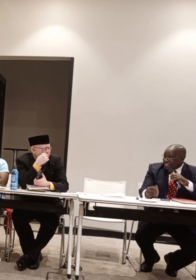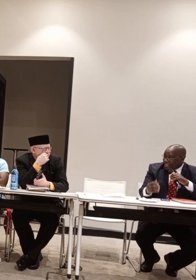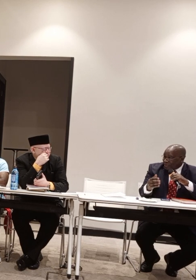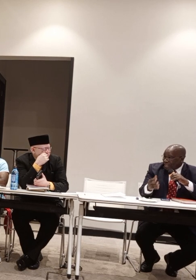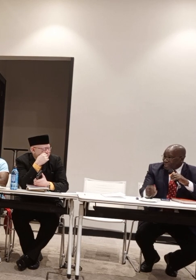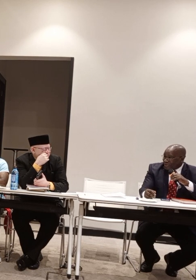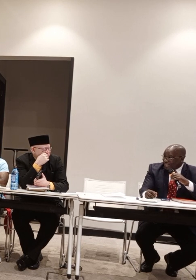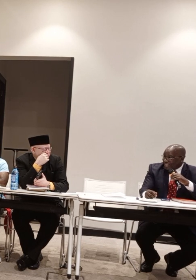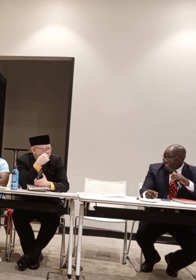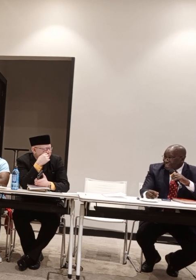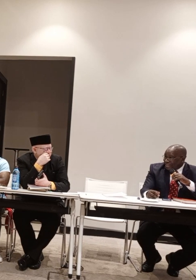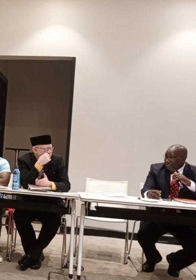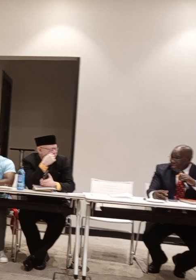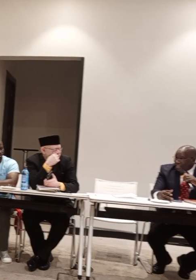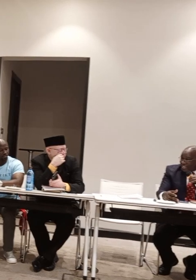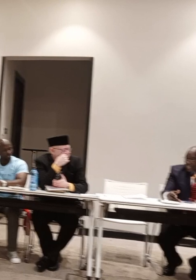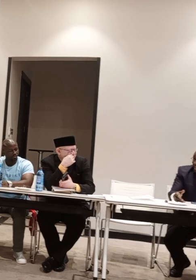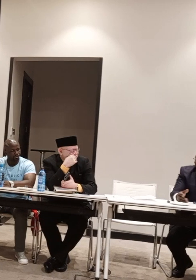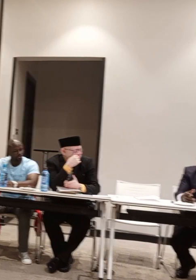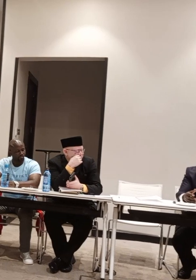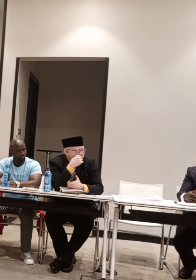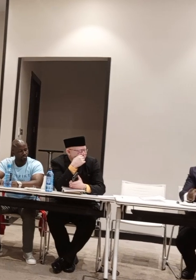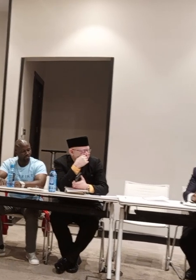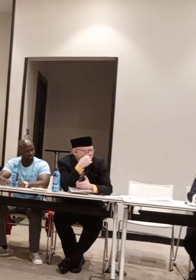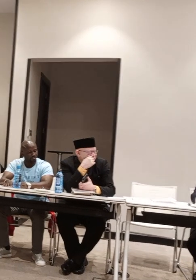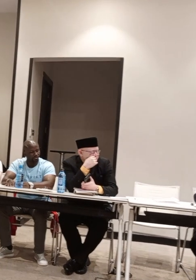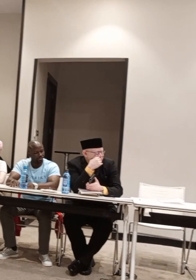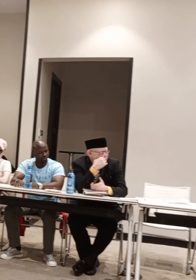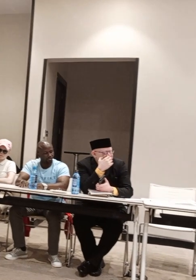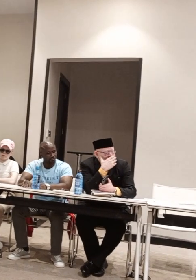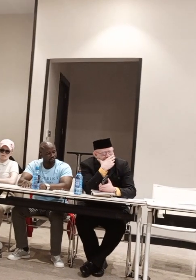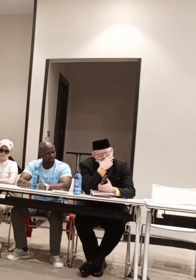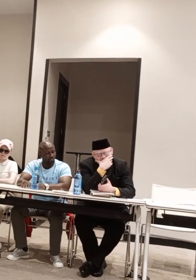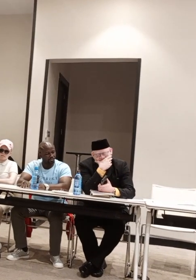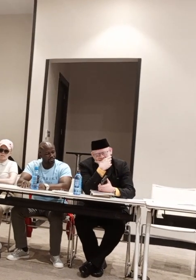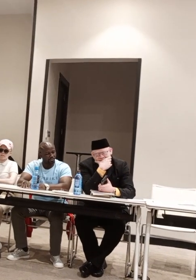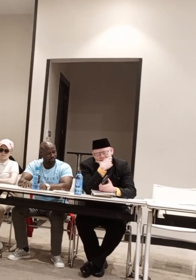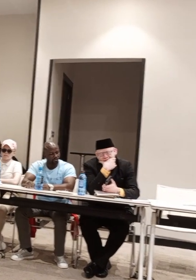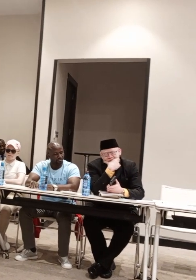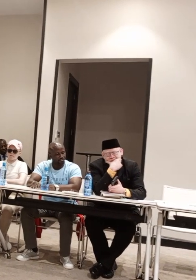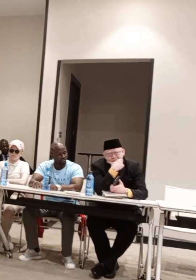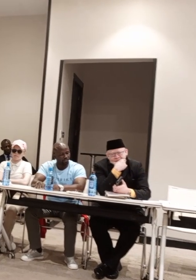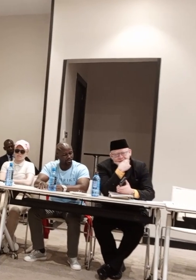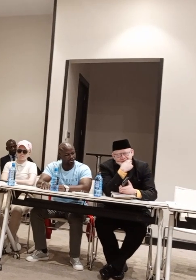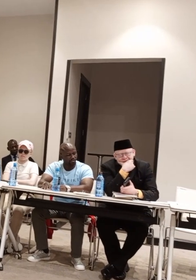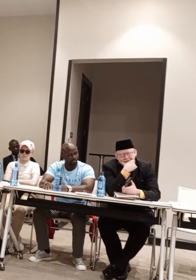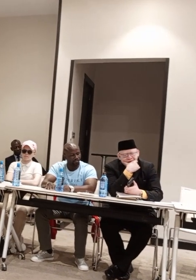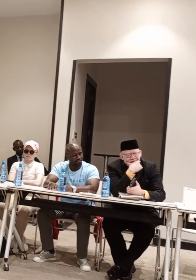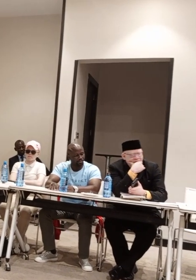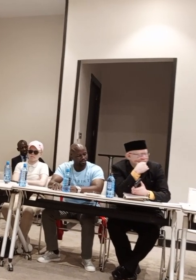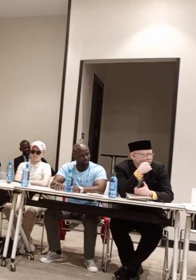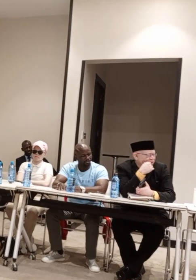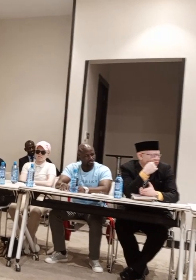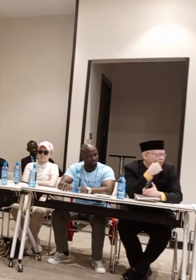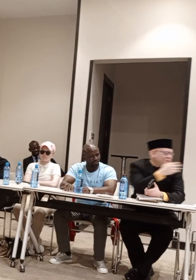hii nitaiweka kidole. Mwenye atasikia ameguzwa roho vibaya ni shauri yake ama ni yeye